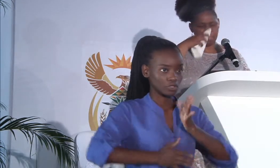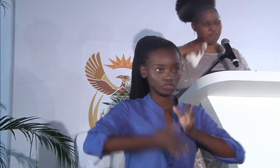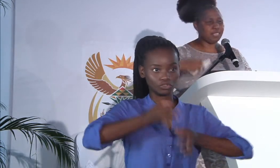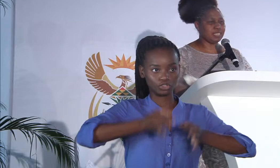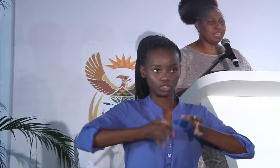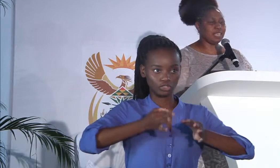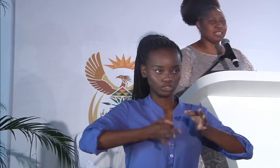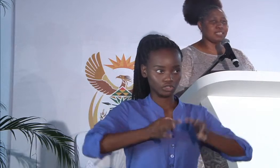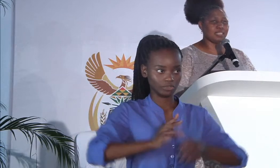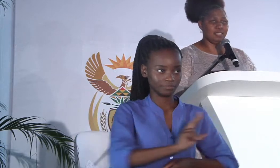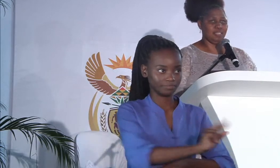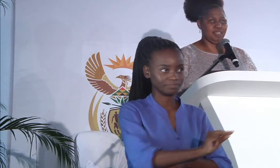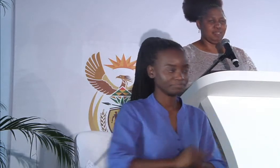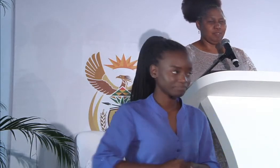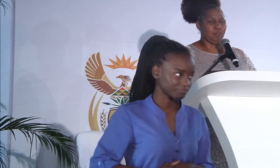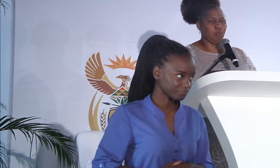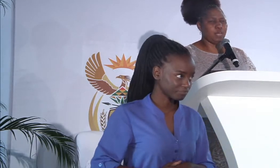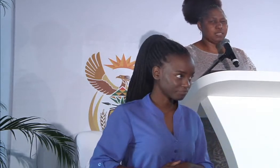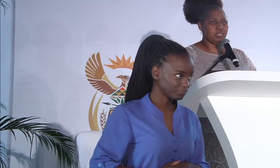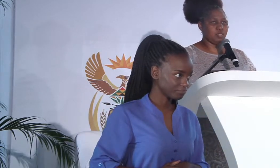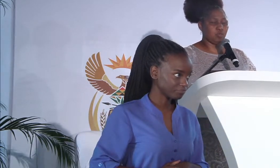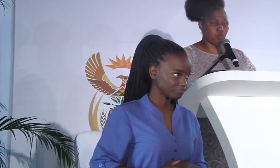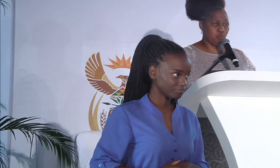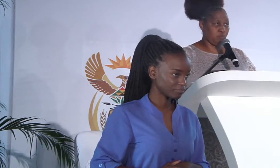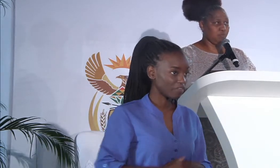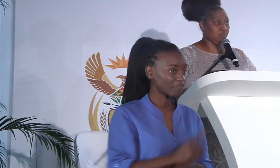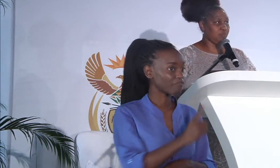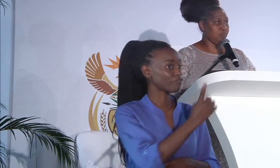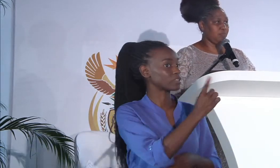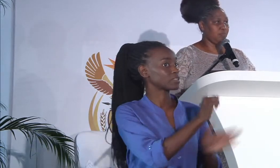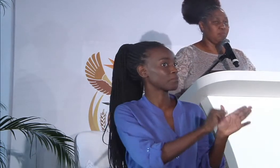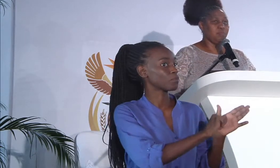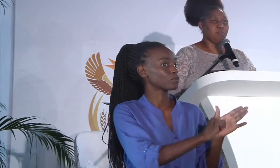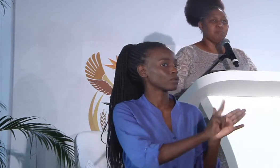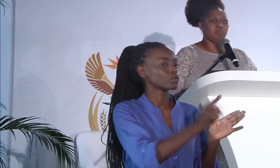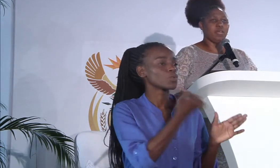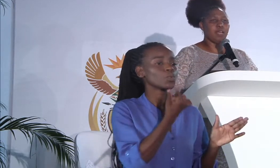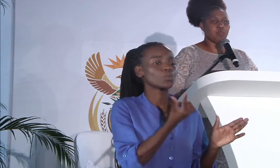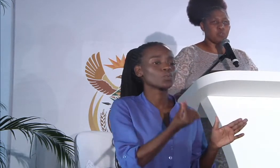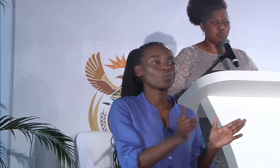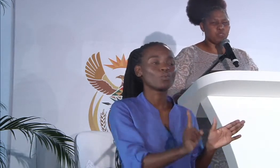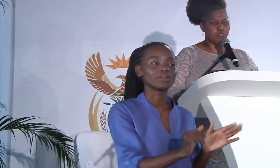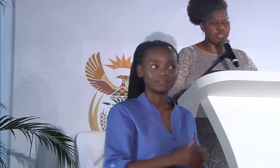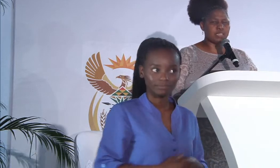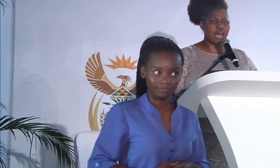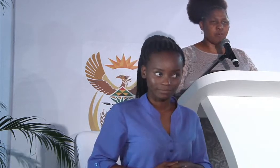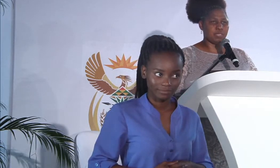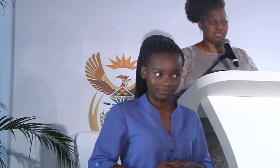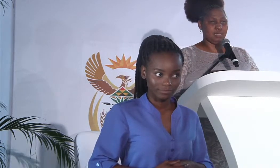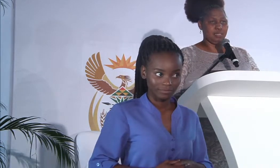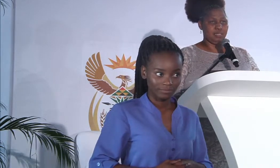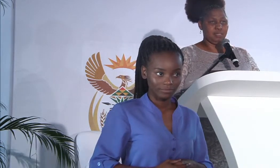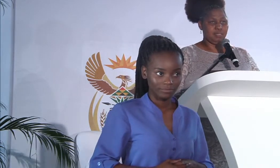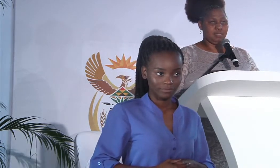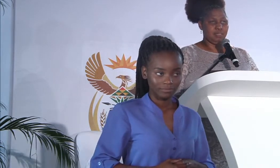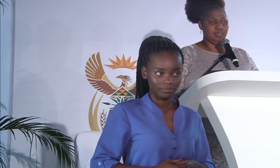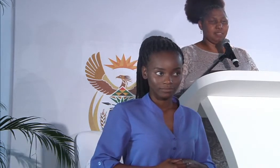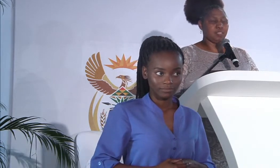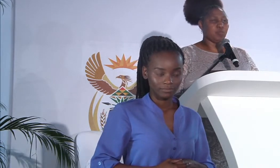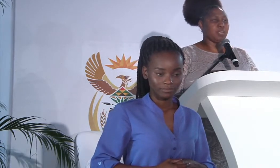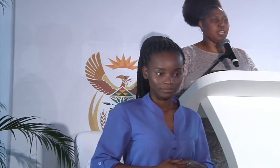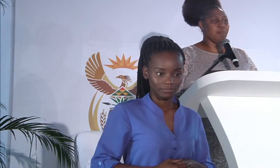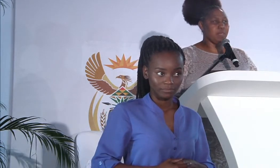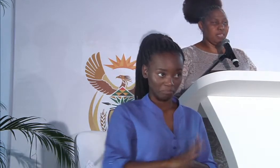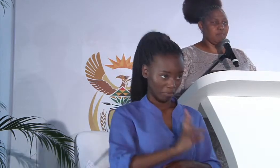The first thing is, what did you do? When I could not voice out, did